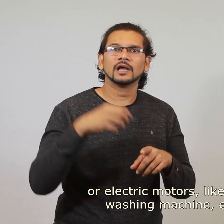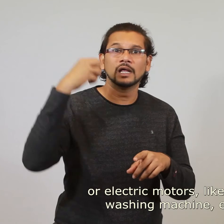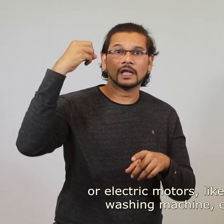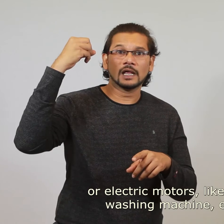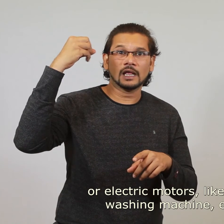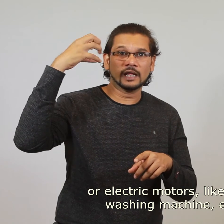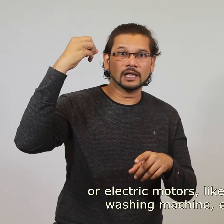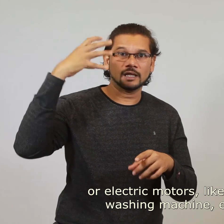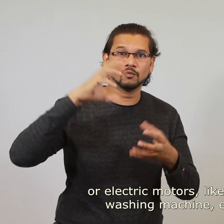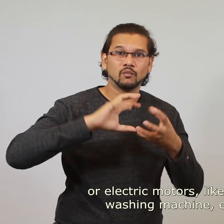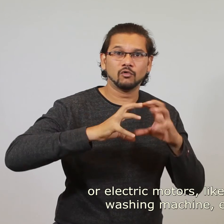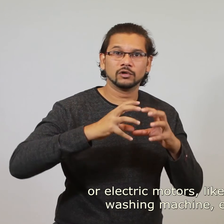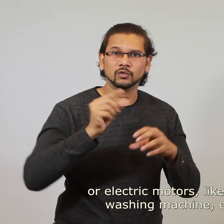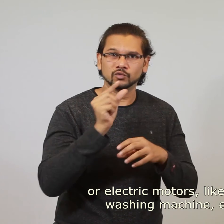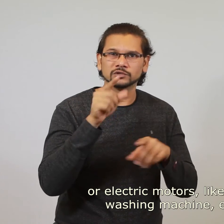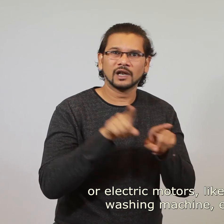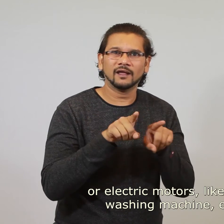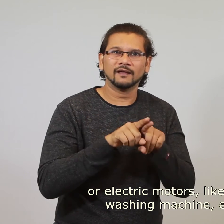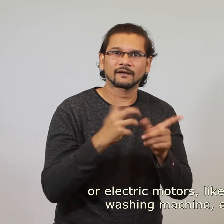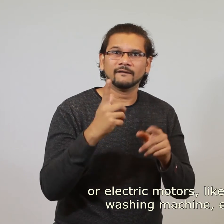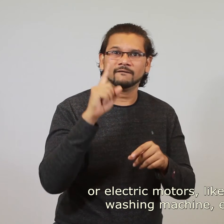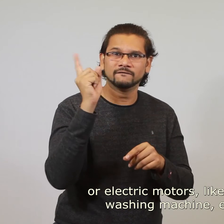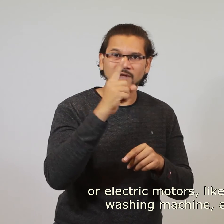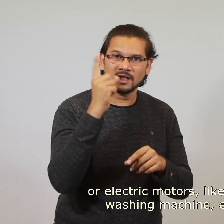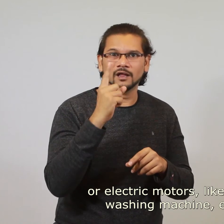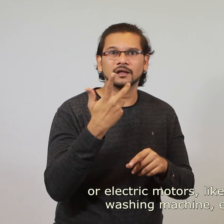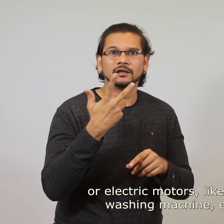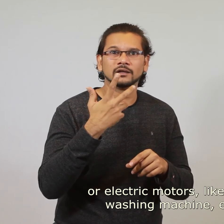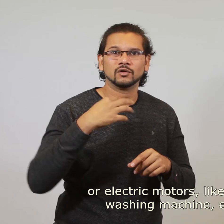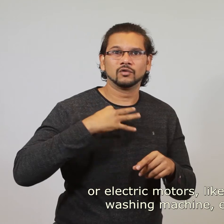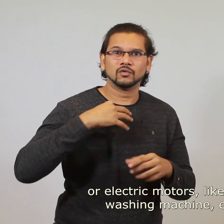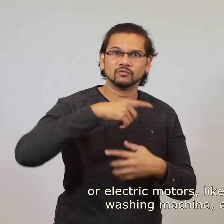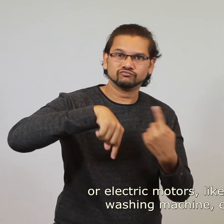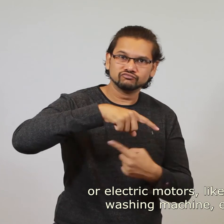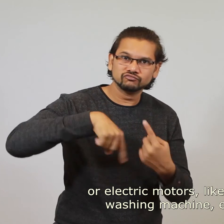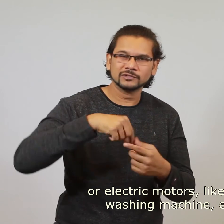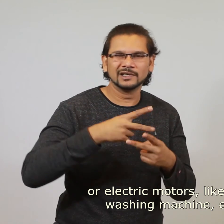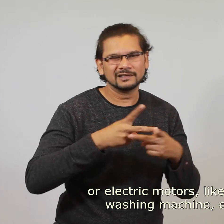or electric motors like fans, washing machine, etc.